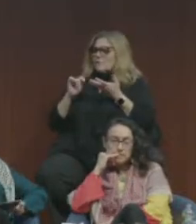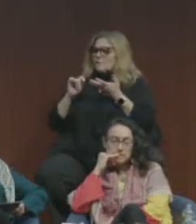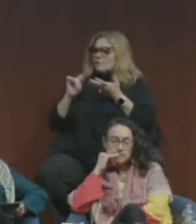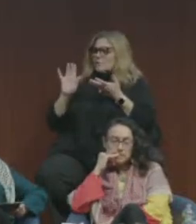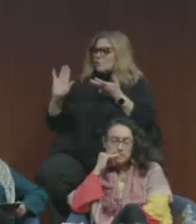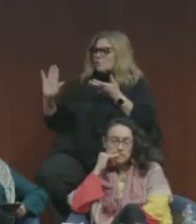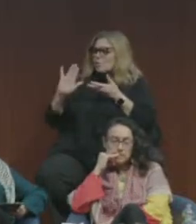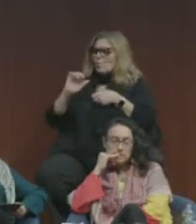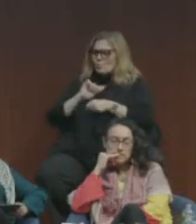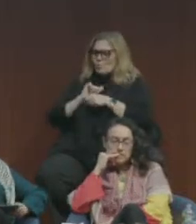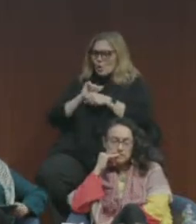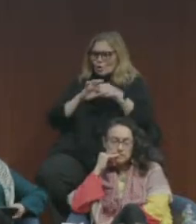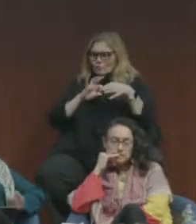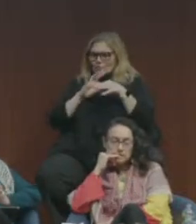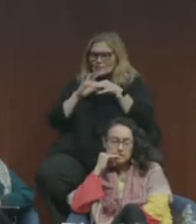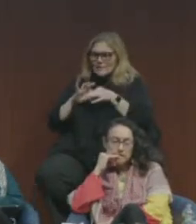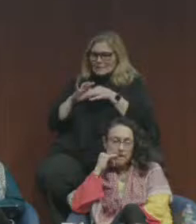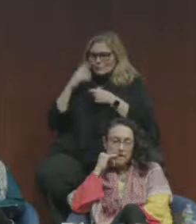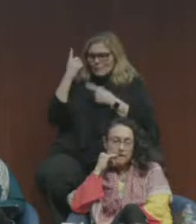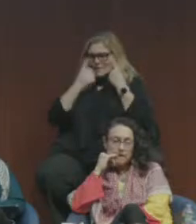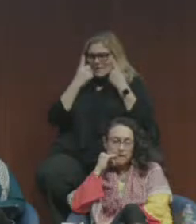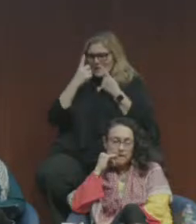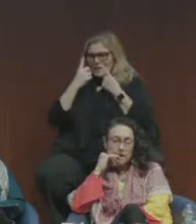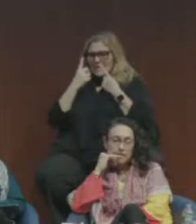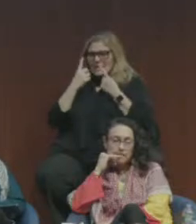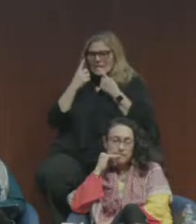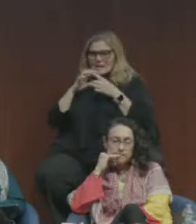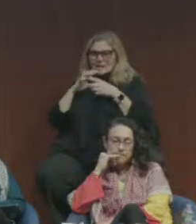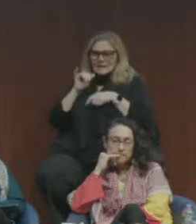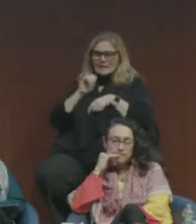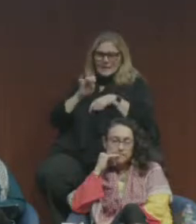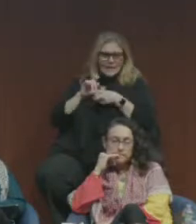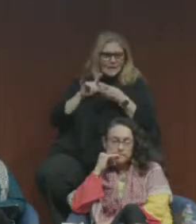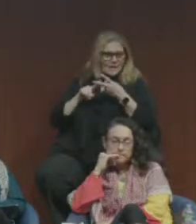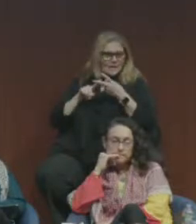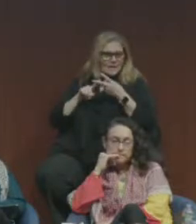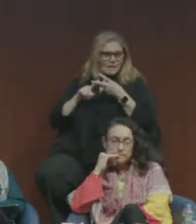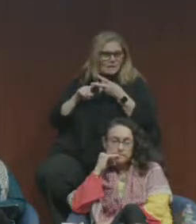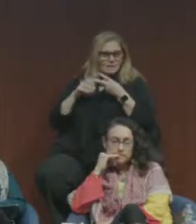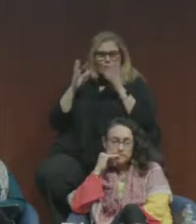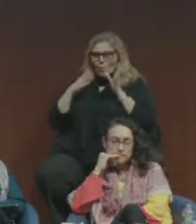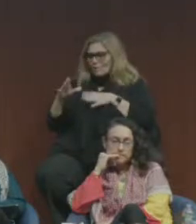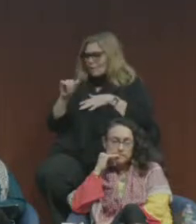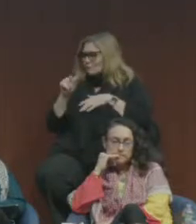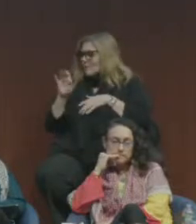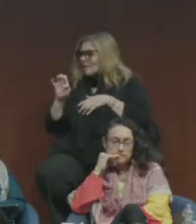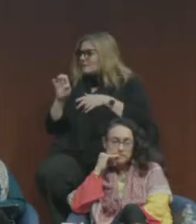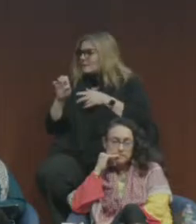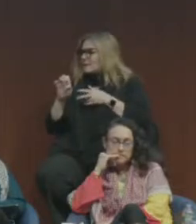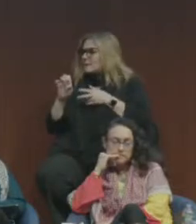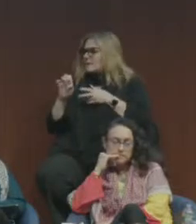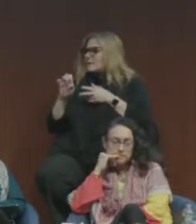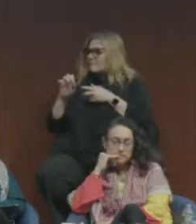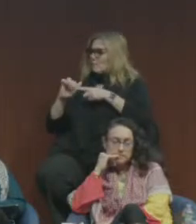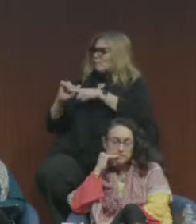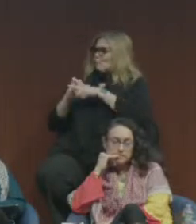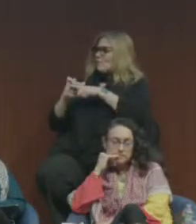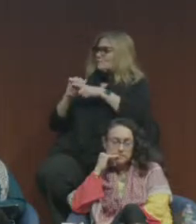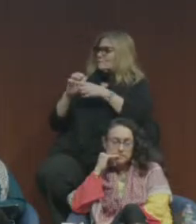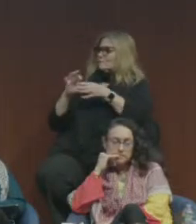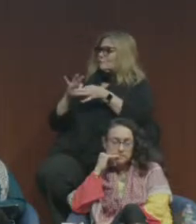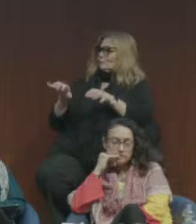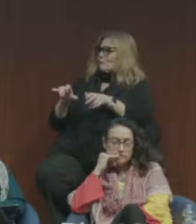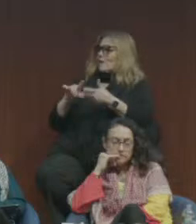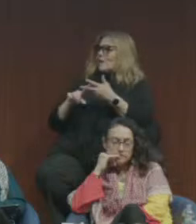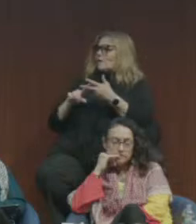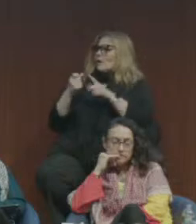your work around thinking around care, organizing around care as the space of praxis